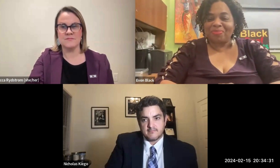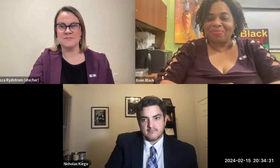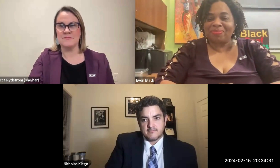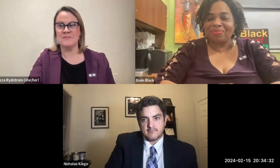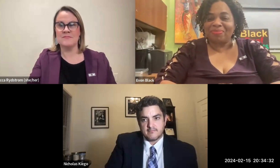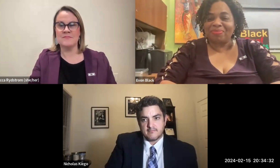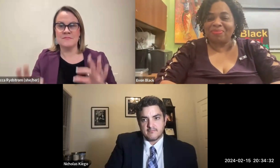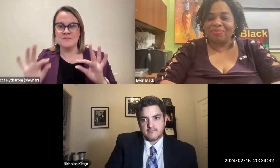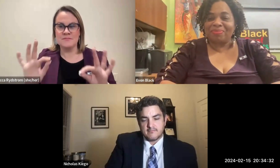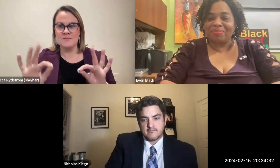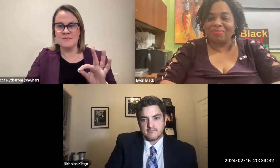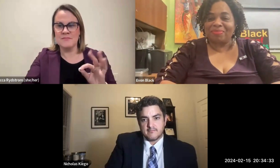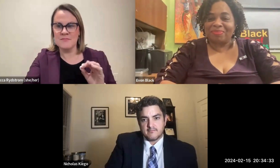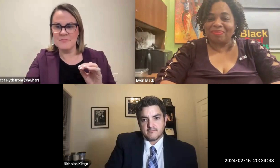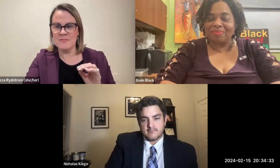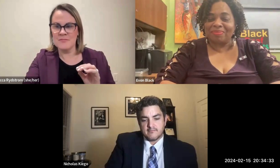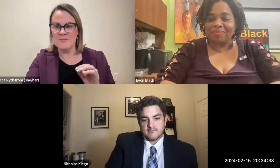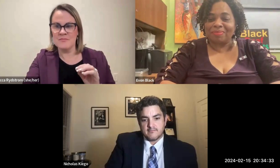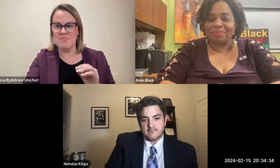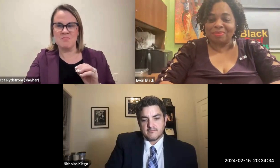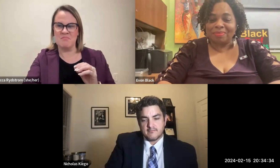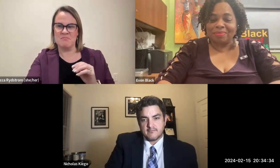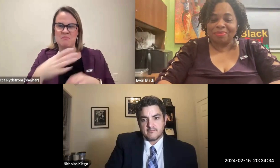that's one avenue as well.